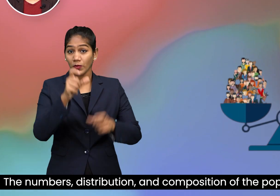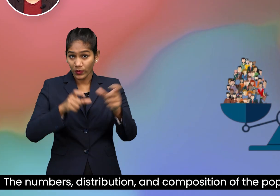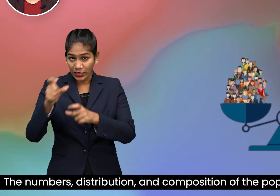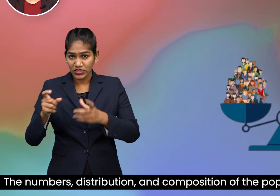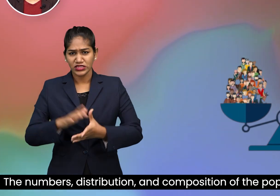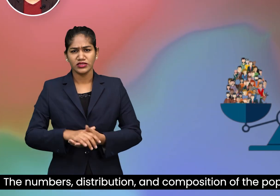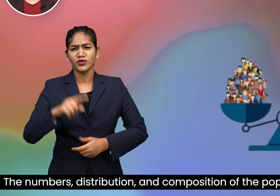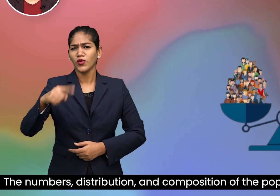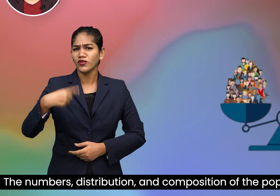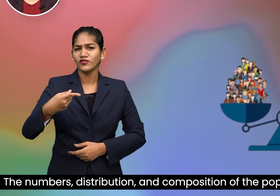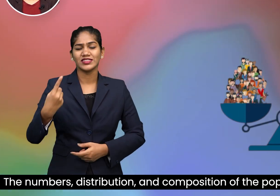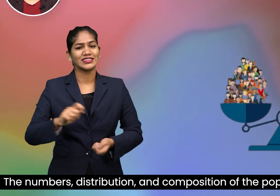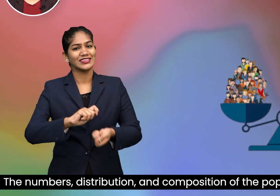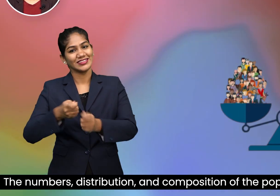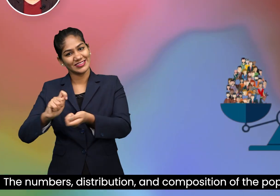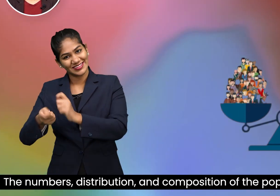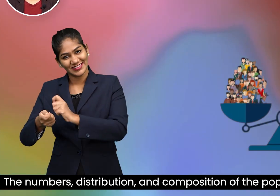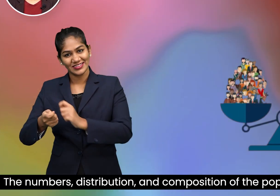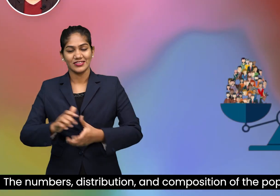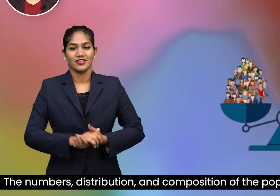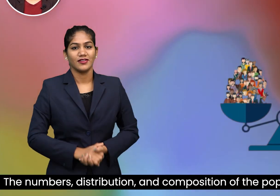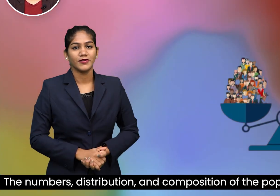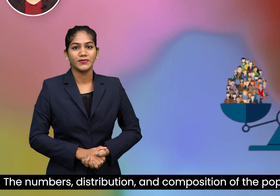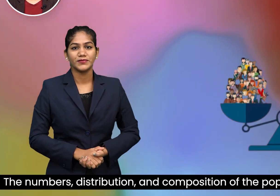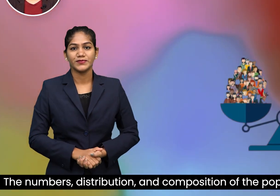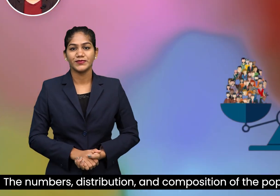of the population are always changing.